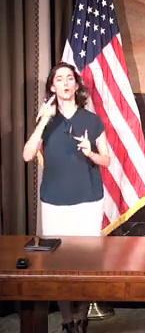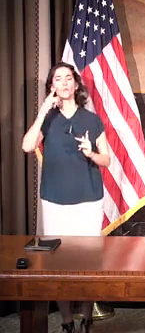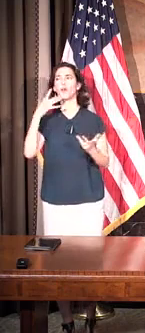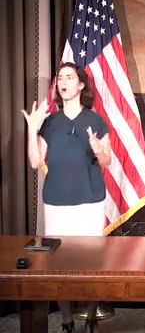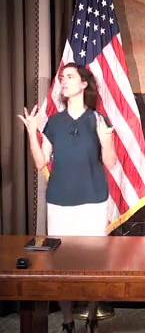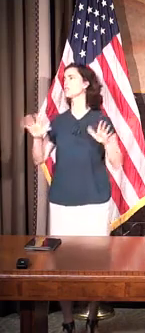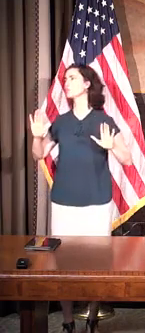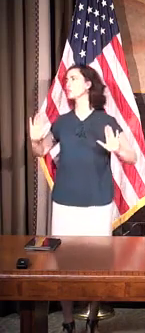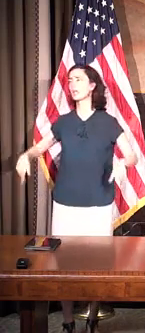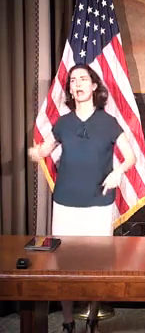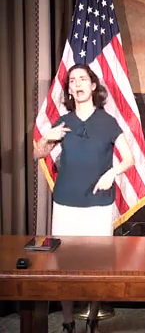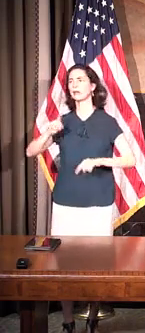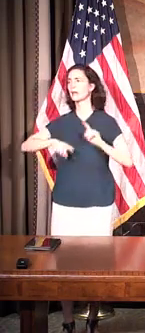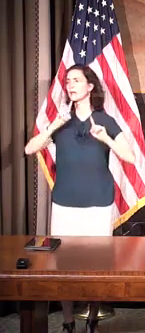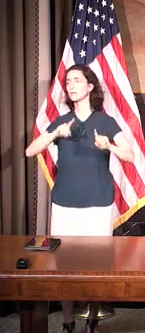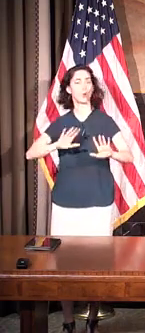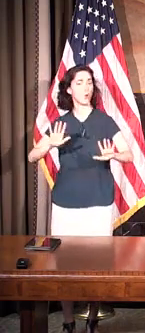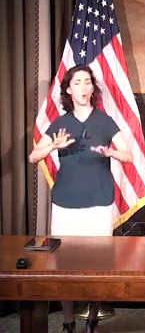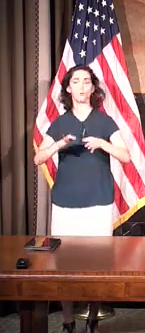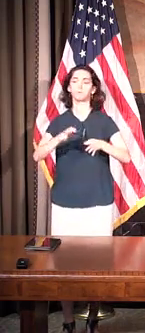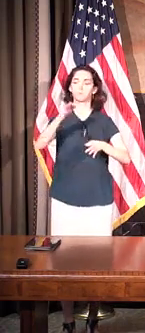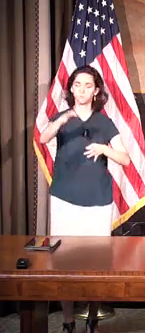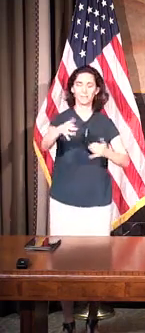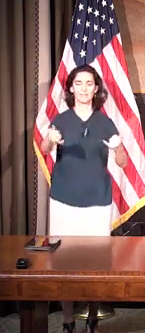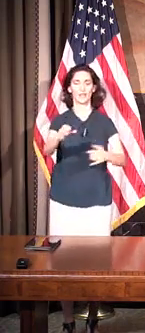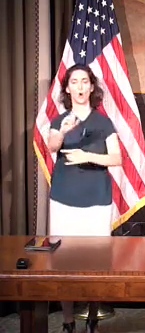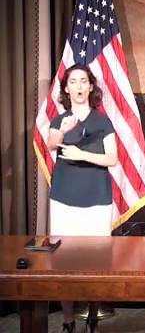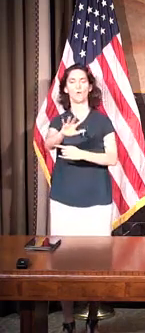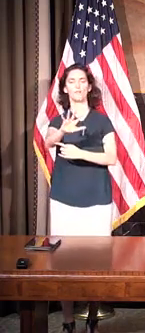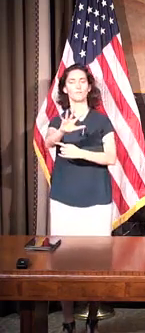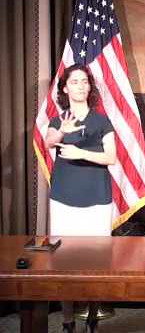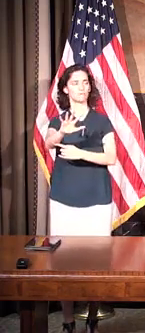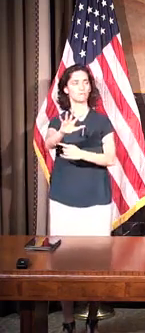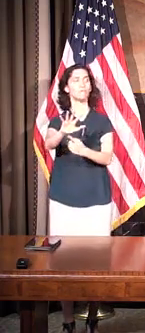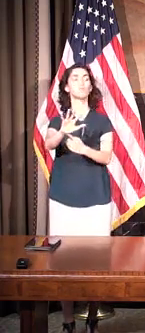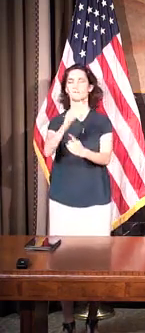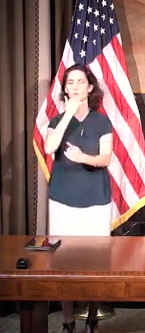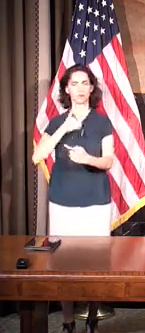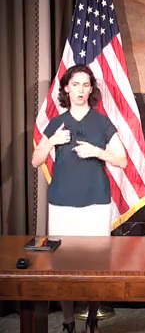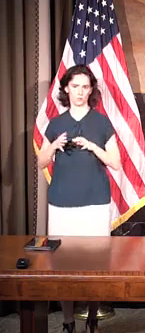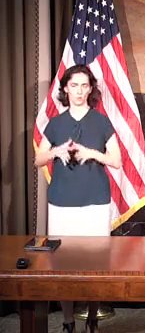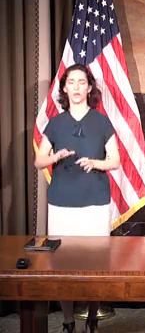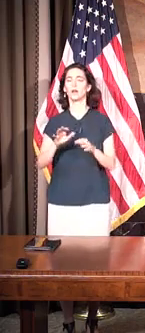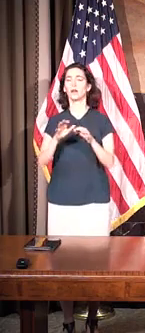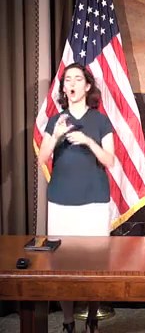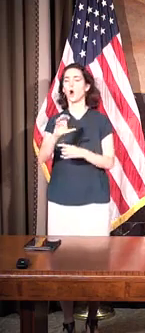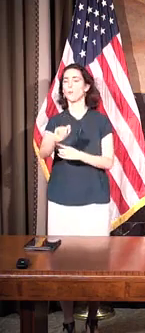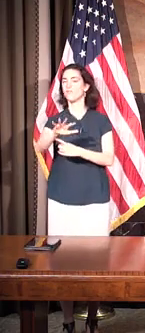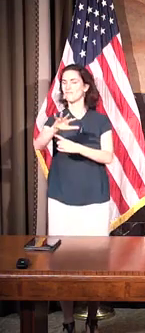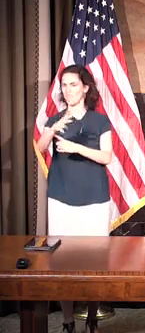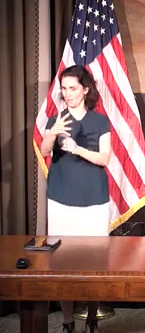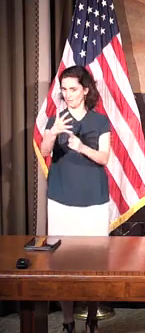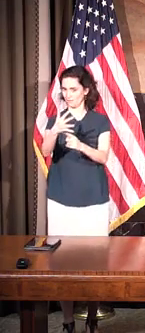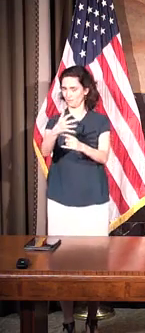passed. It has not. The current deadline is October the 5th, and we cannot assume there will be a further extension, so we're encouraging people